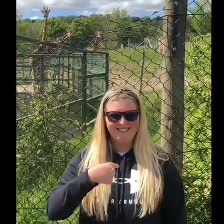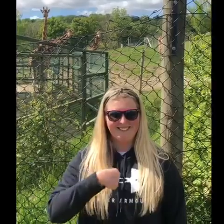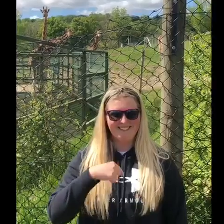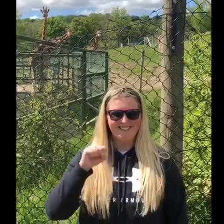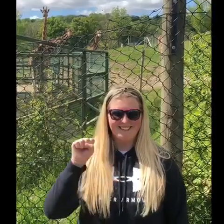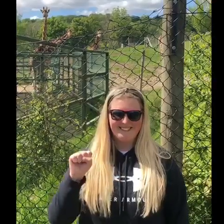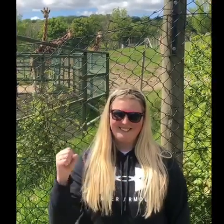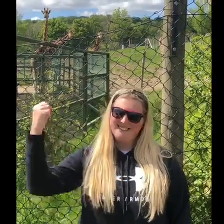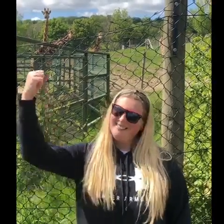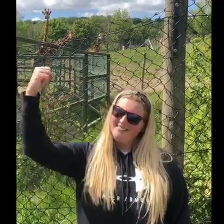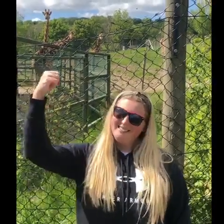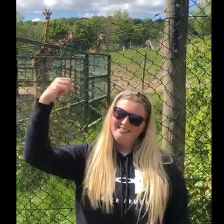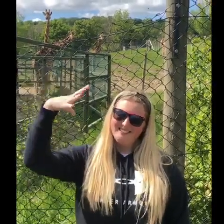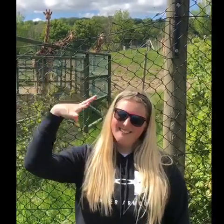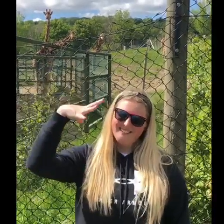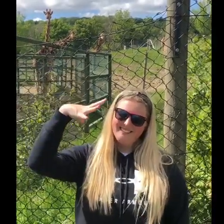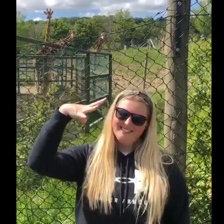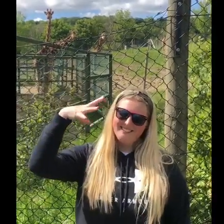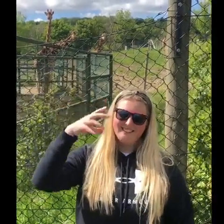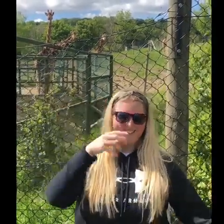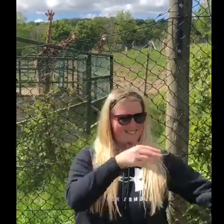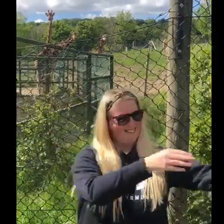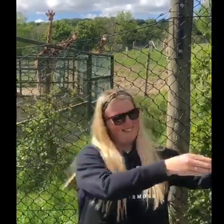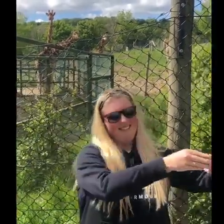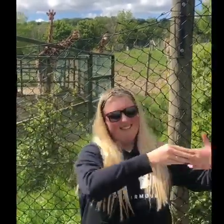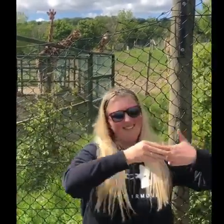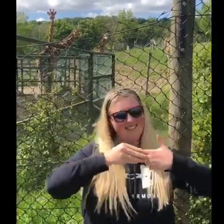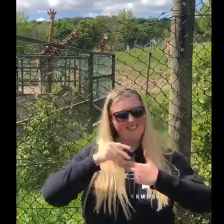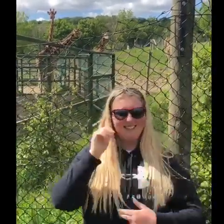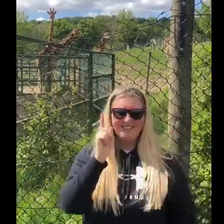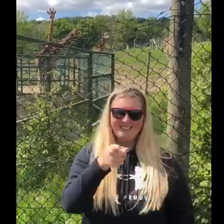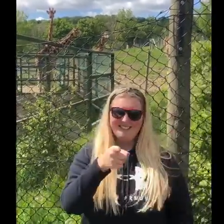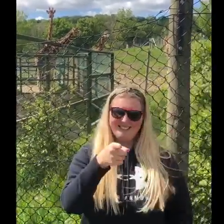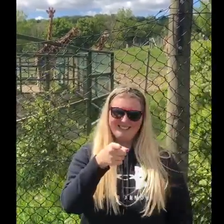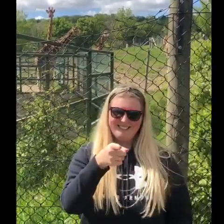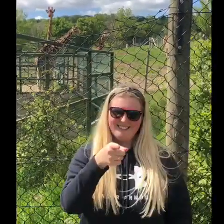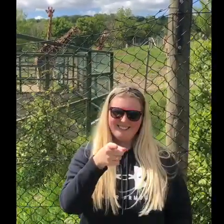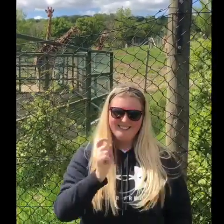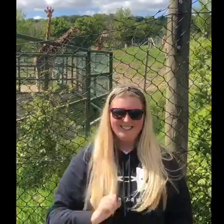I'll be the light to guide you.